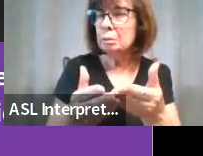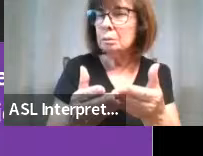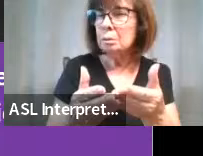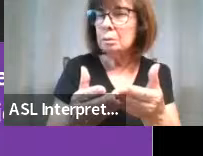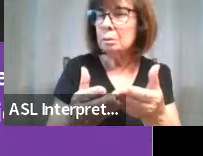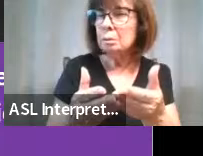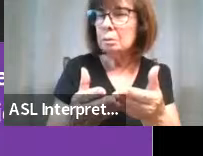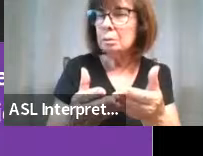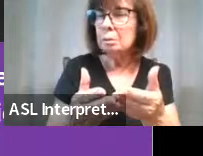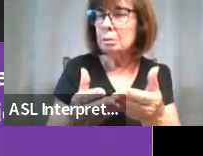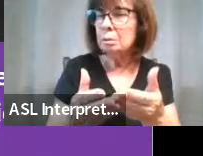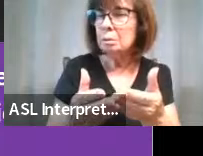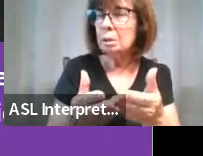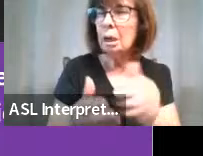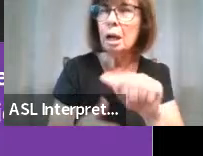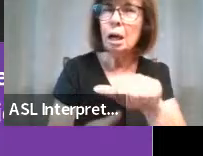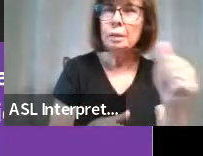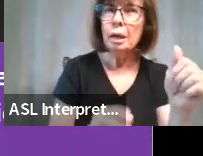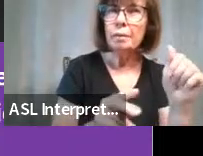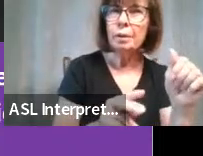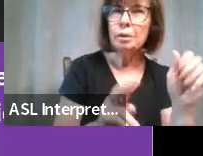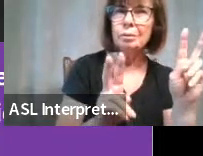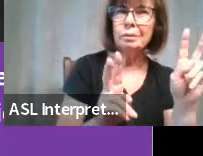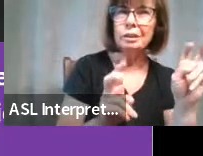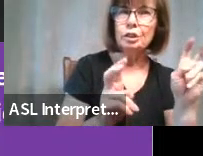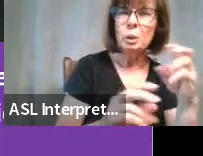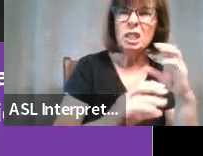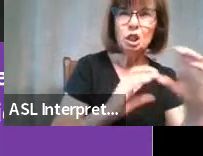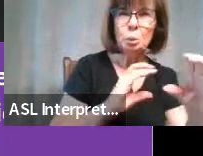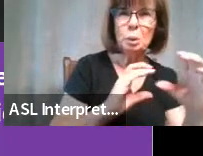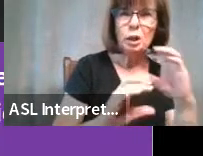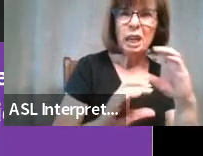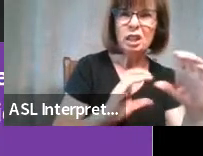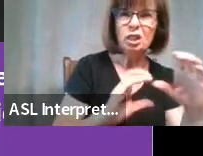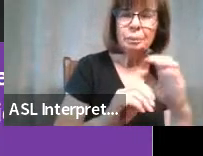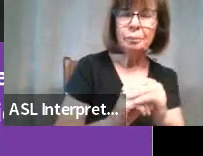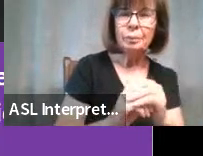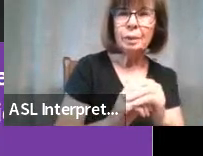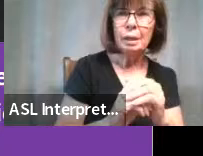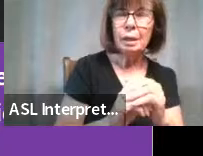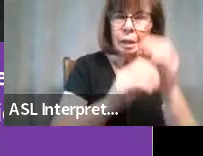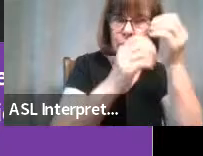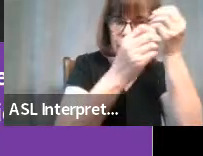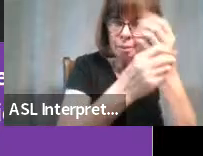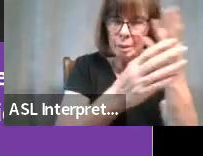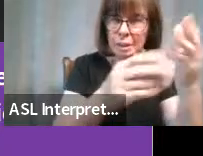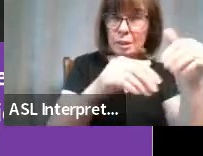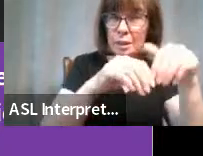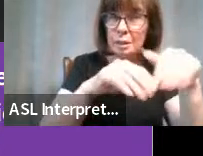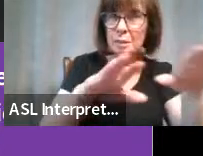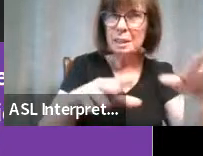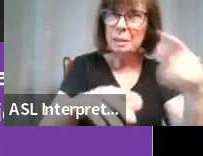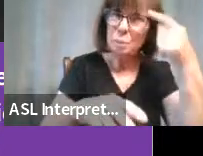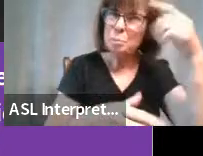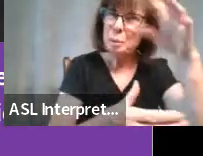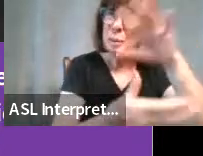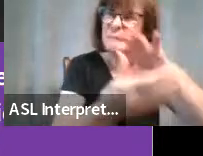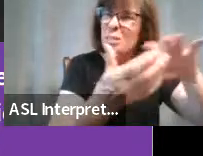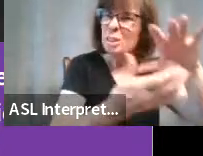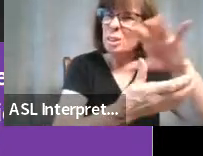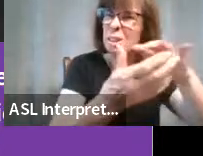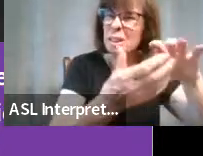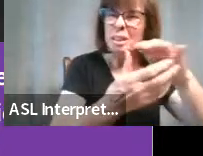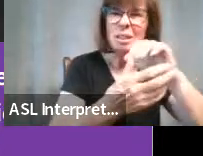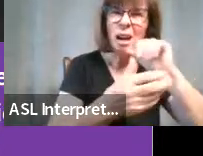Another issue that was brought up was communication, some of the message that's been sent out is a little confusing and it's not